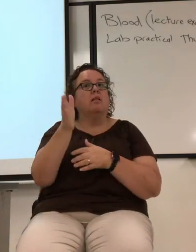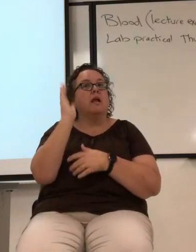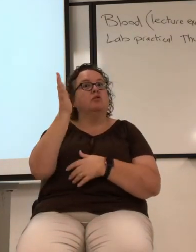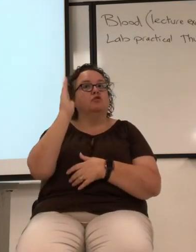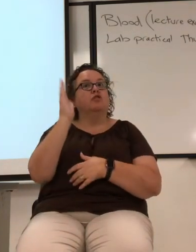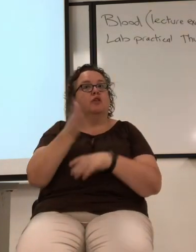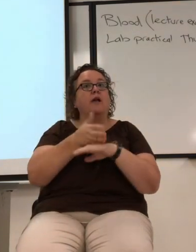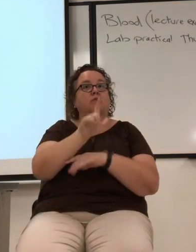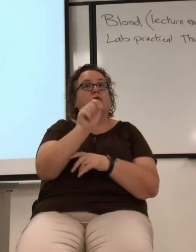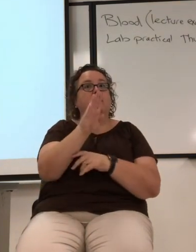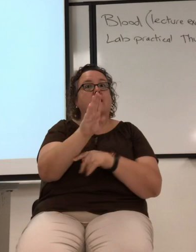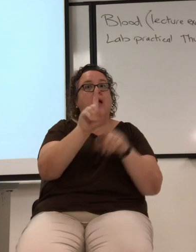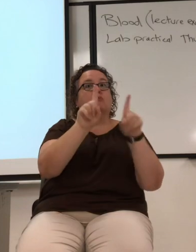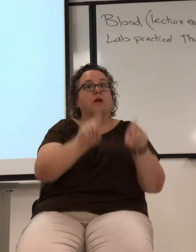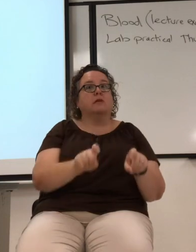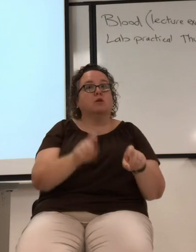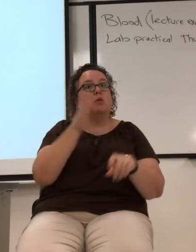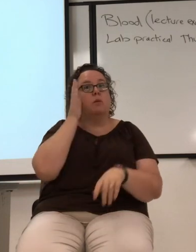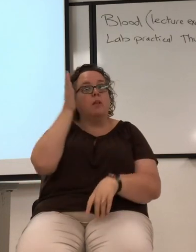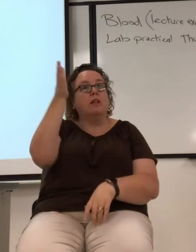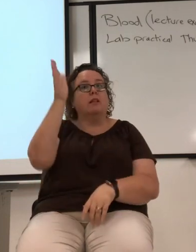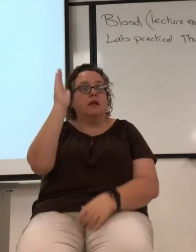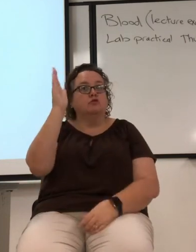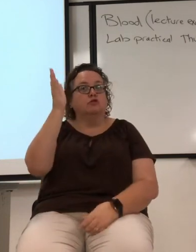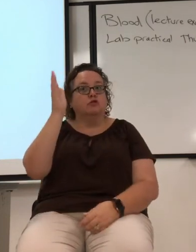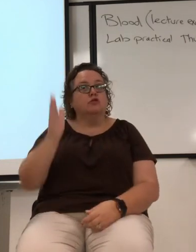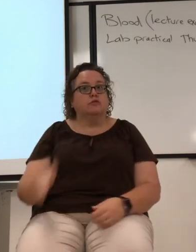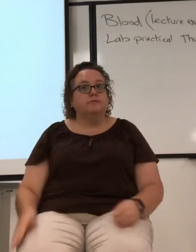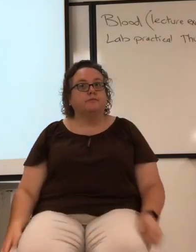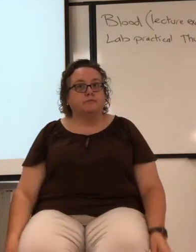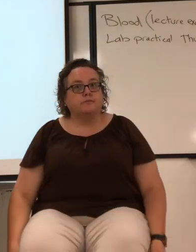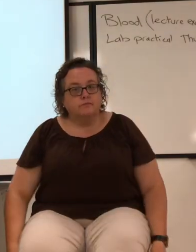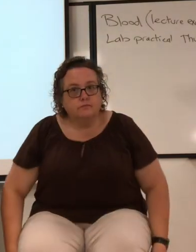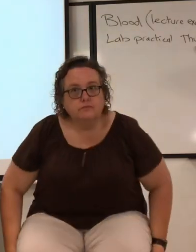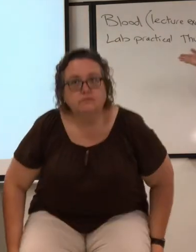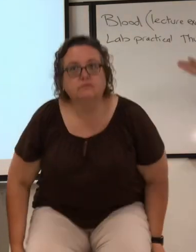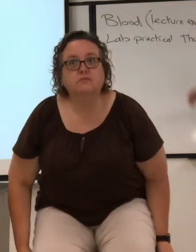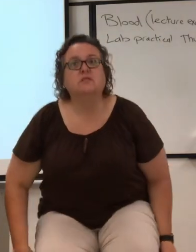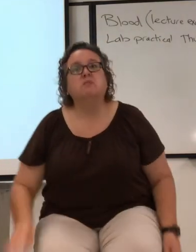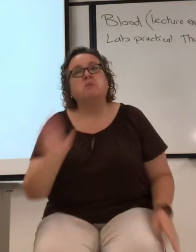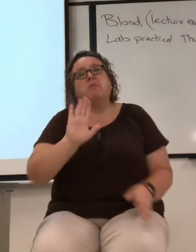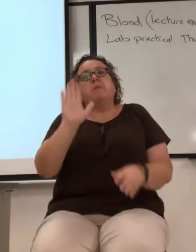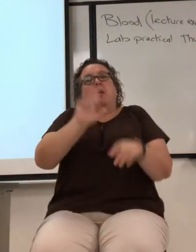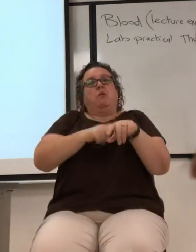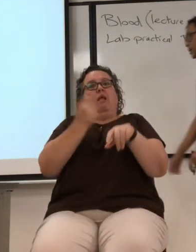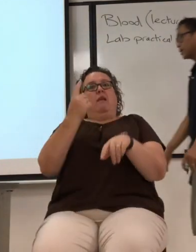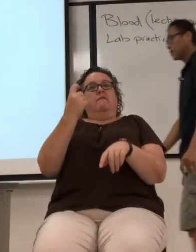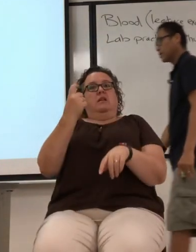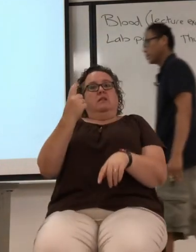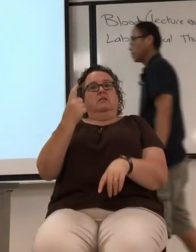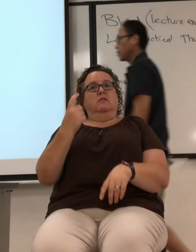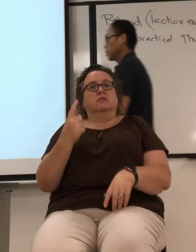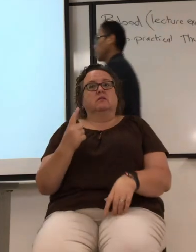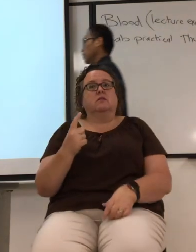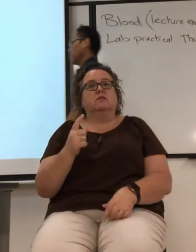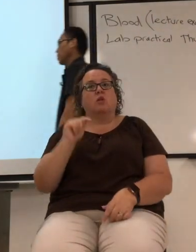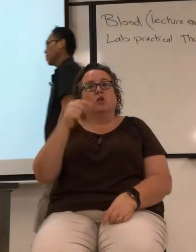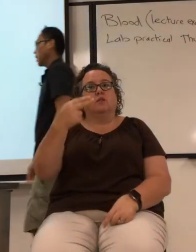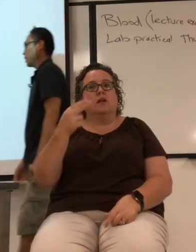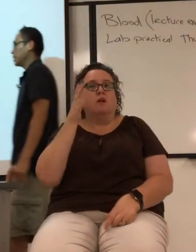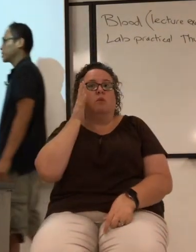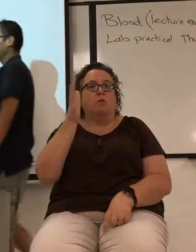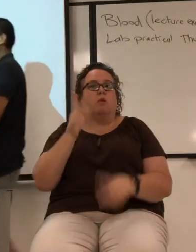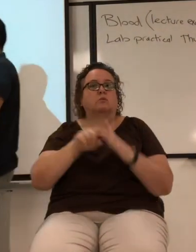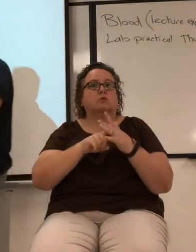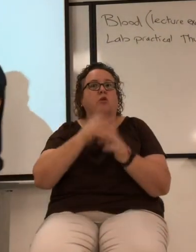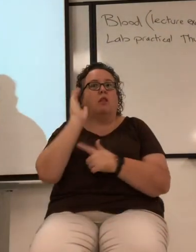practical. That's for sure. Okay, so that's Thursday. Right now, a lecture on blood